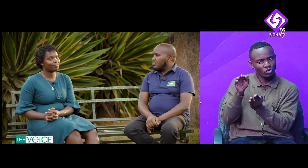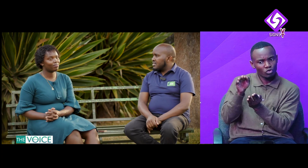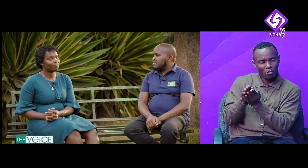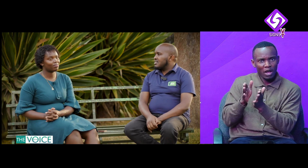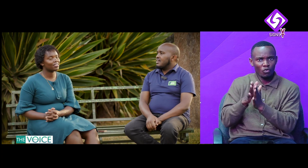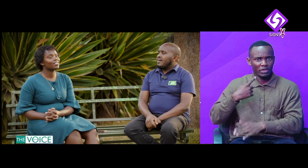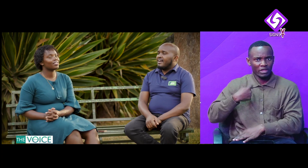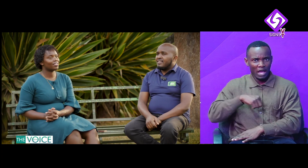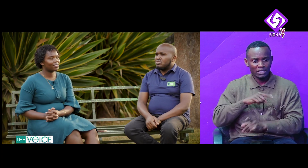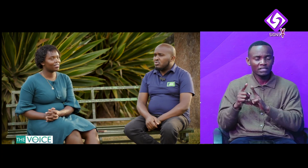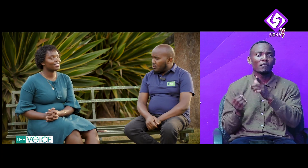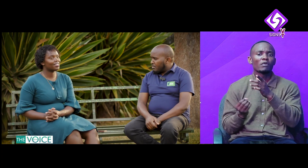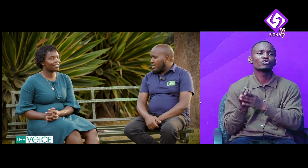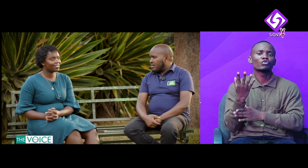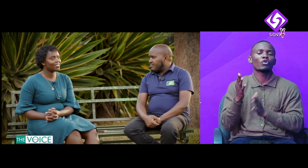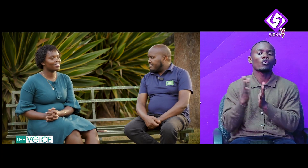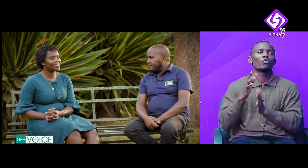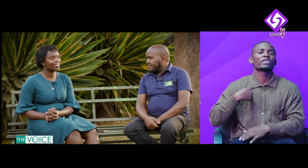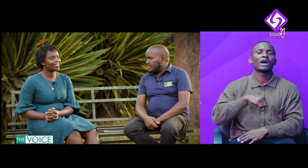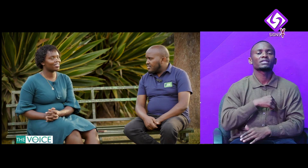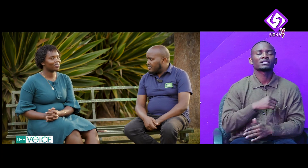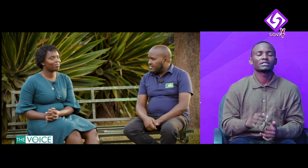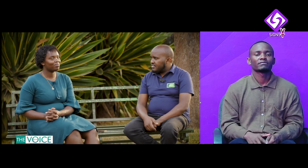and to grow with us and to grow with the bank.